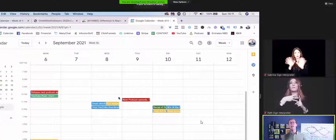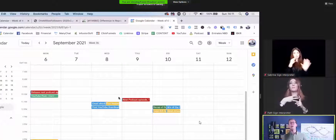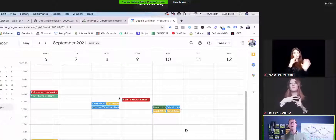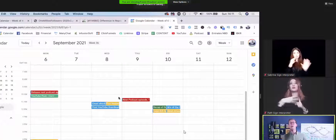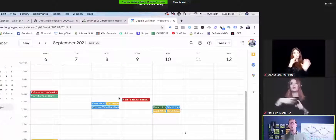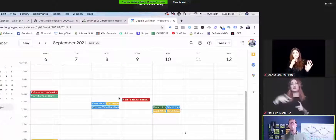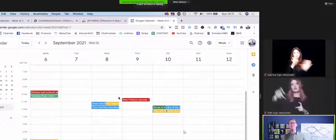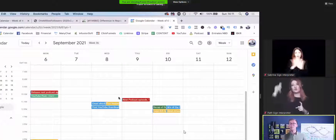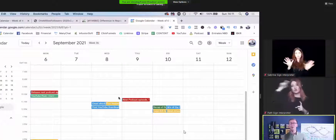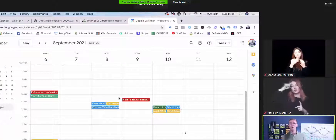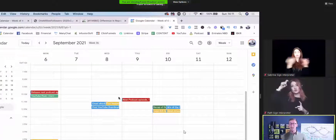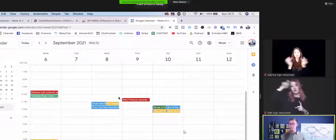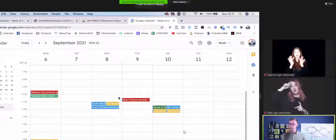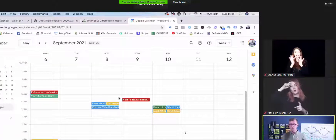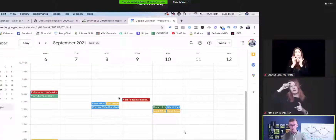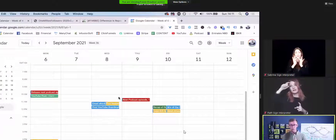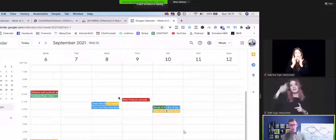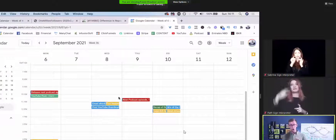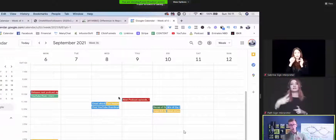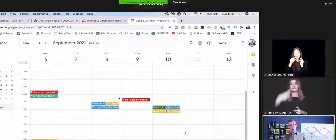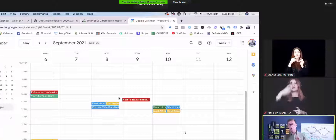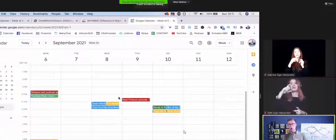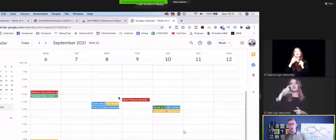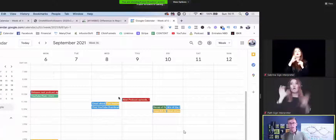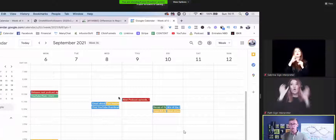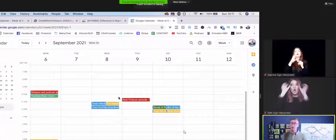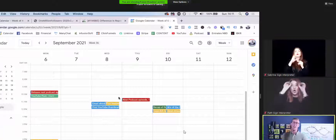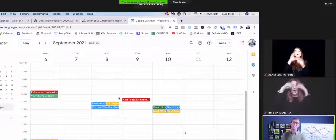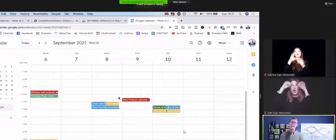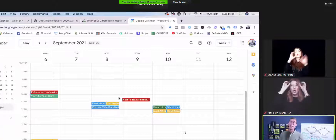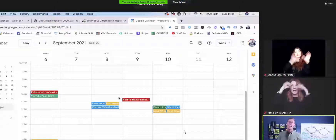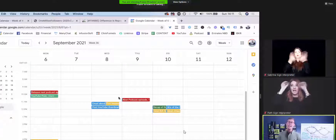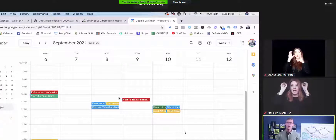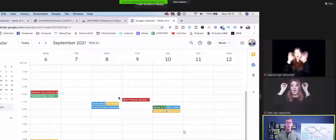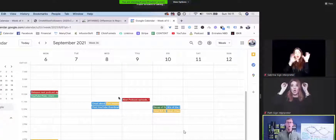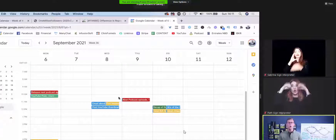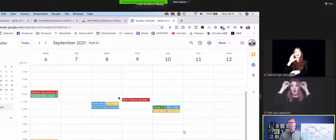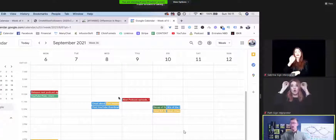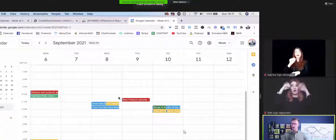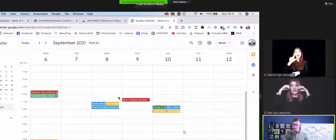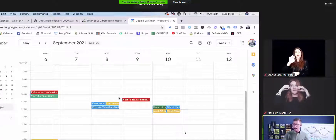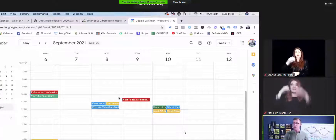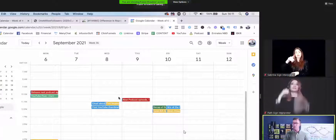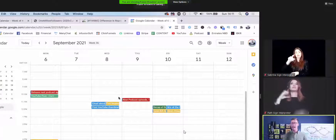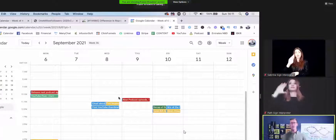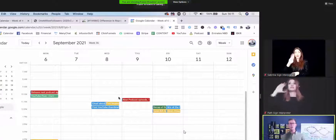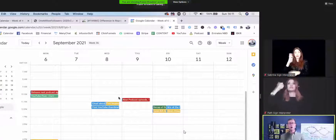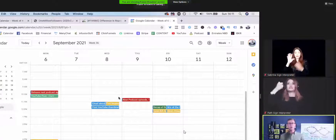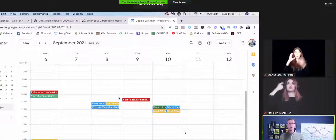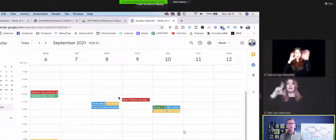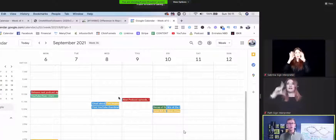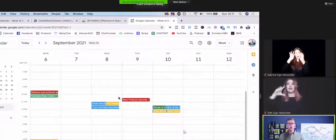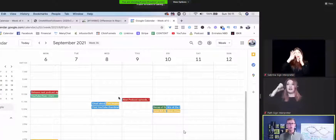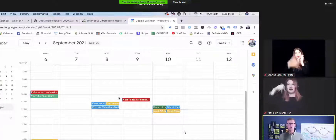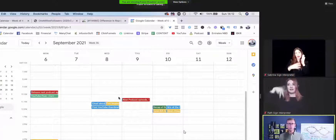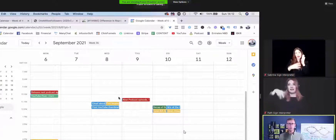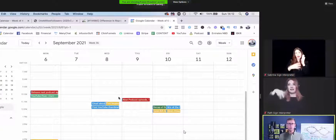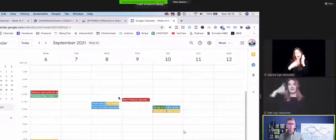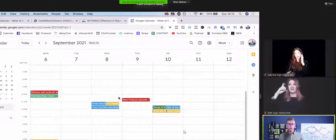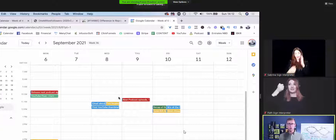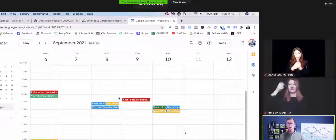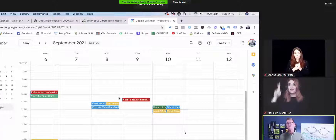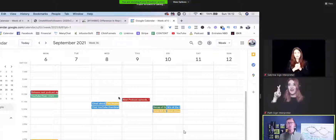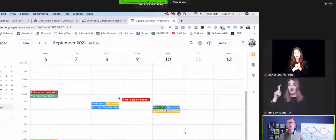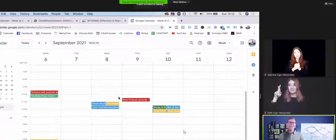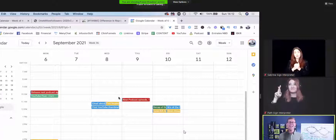heard about it before because a company called Google created it. And Google, I think every one of us go onto the website Google